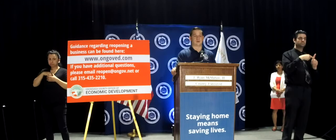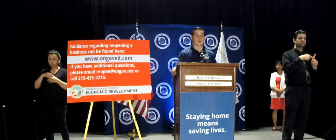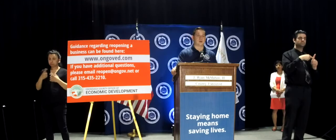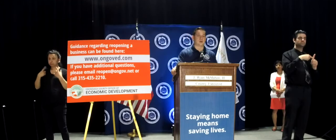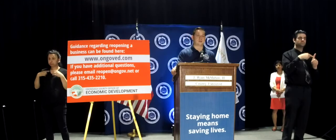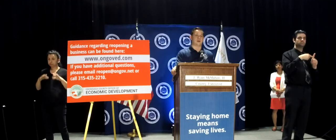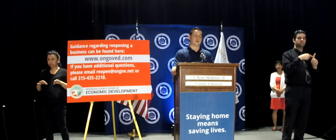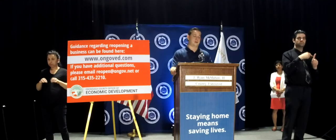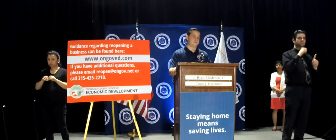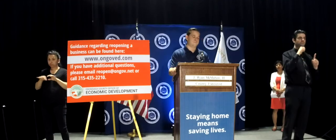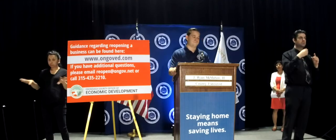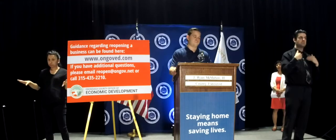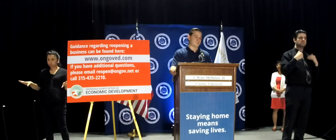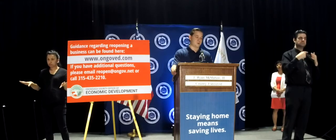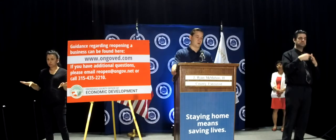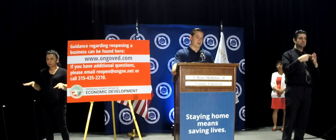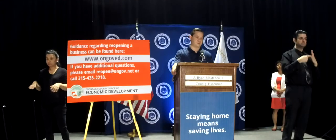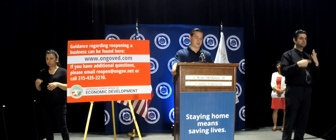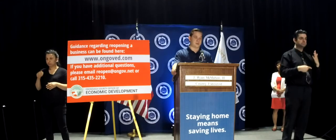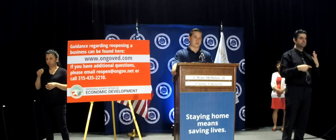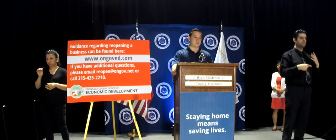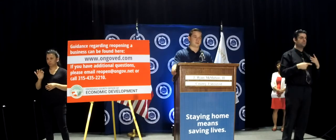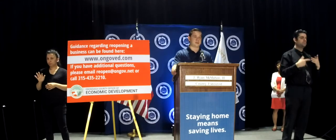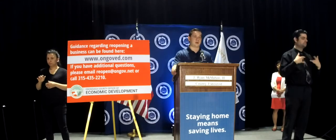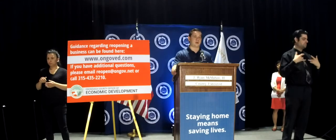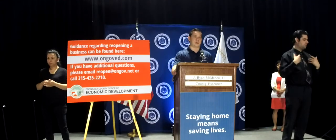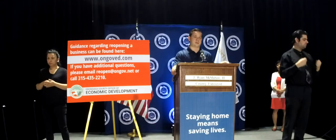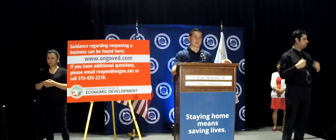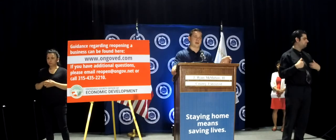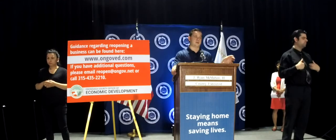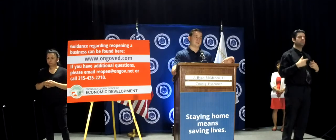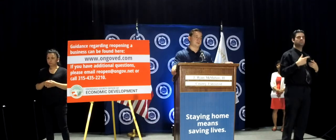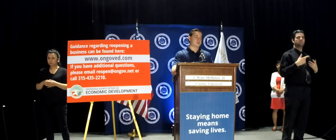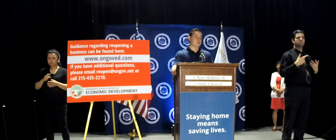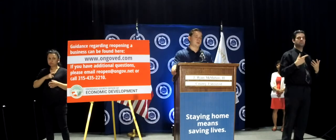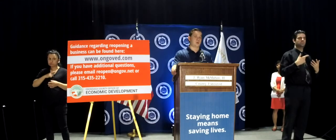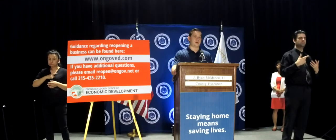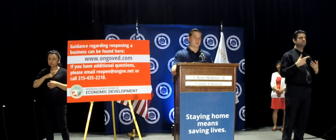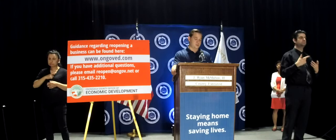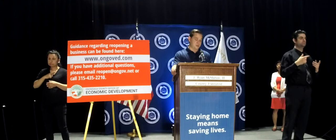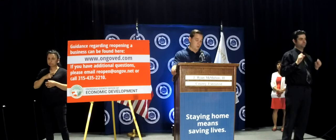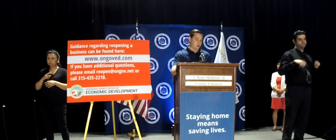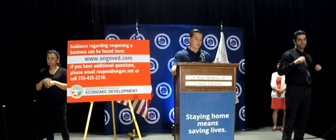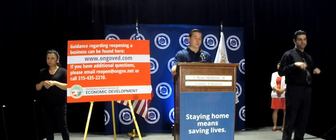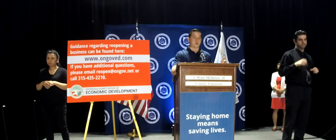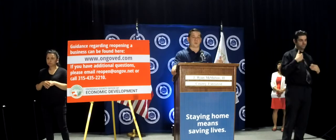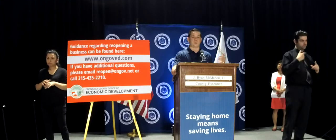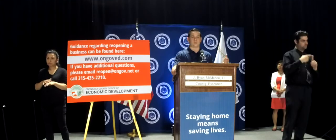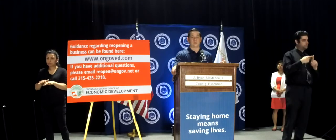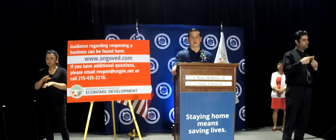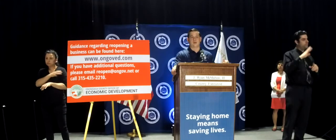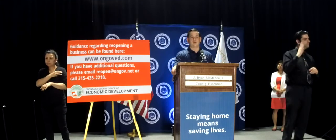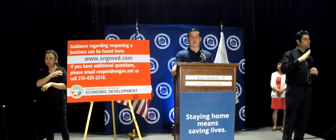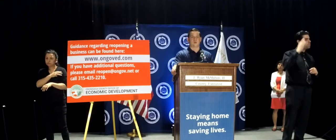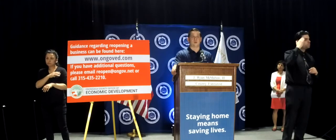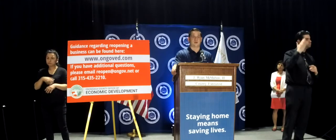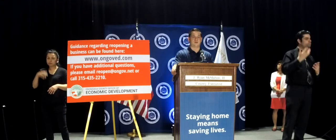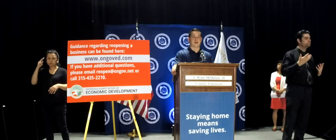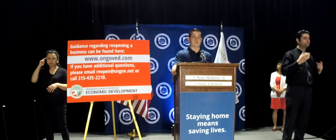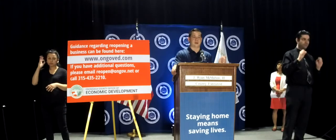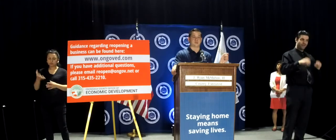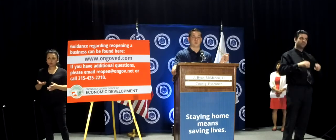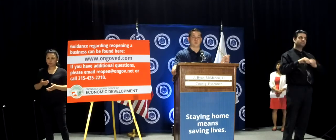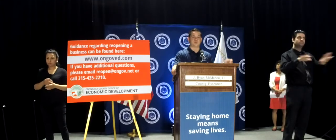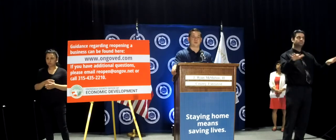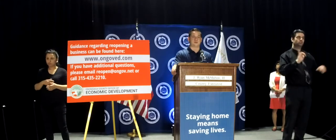And so until and that's what I think is very scary about this now is we're seeing quite a few people who